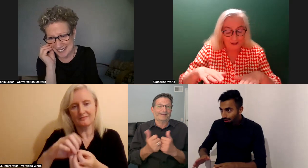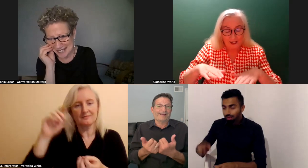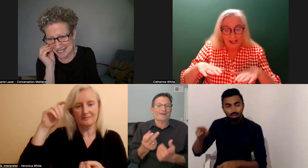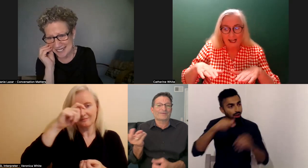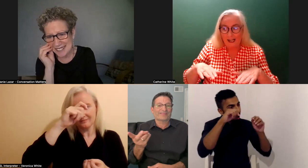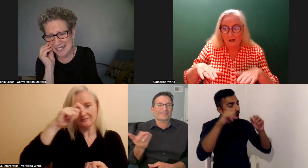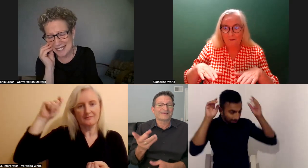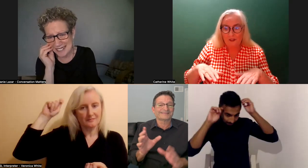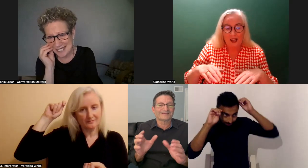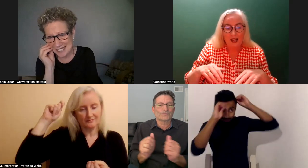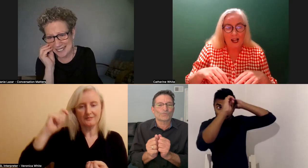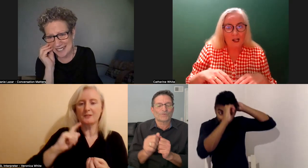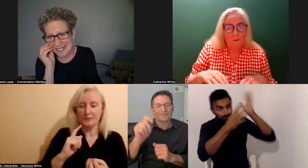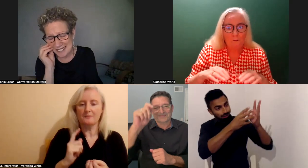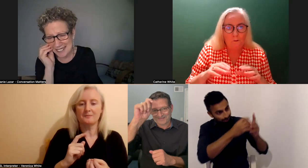cap.